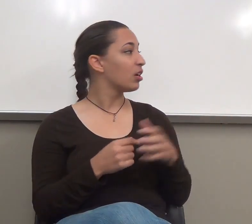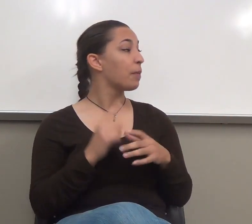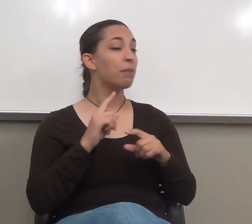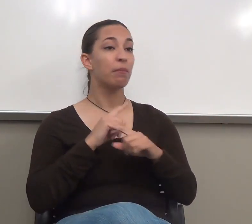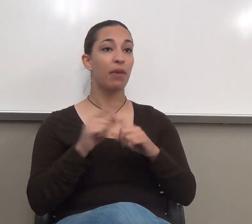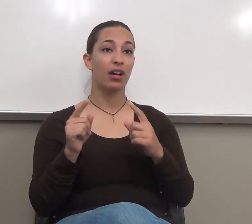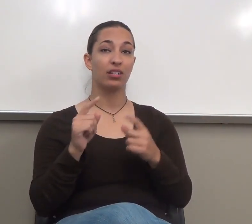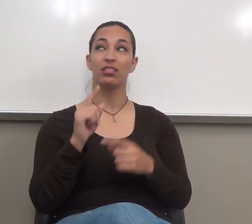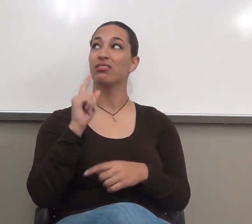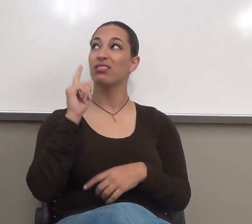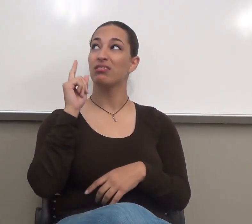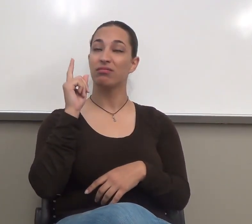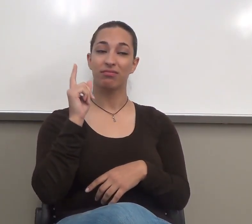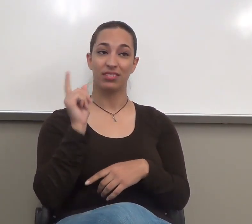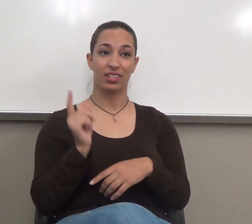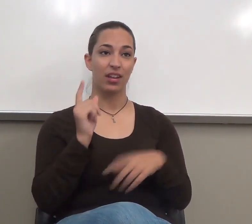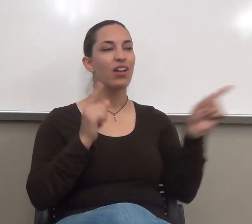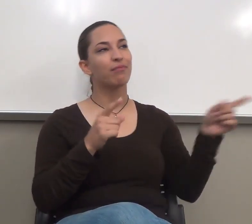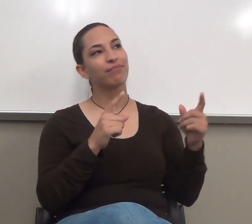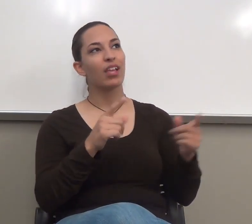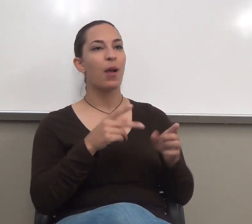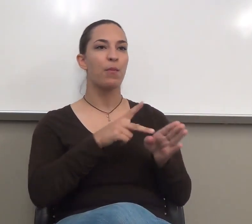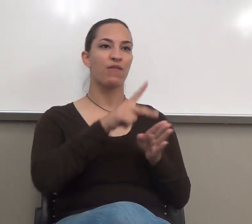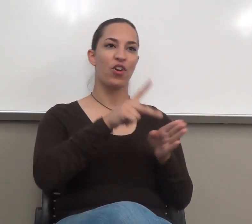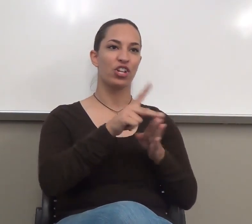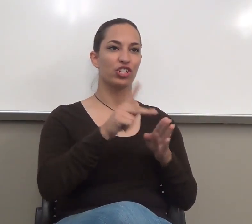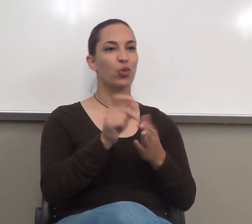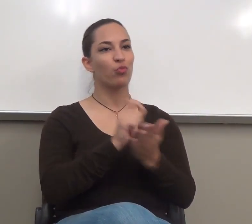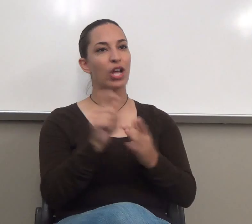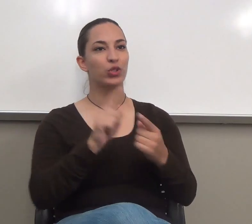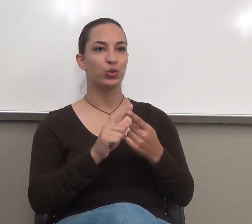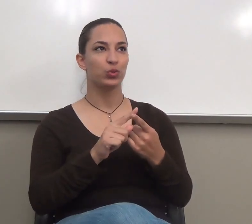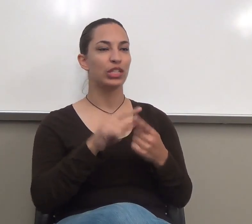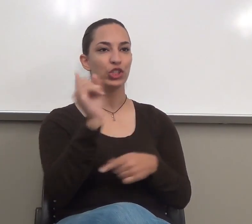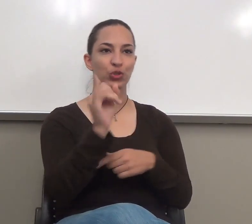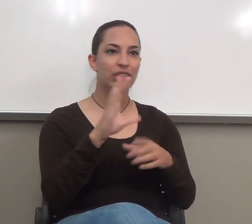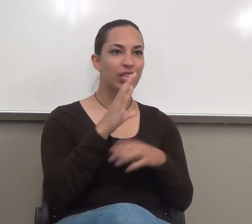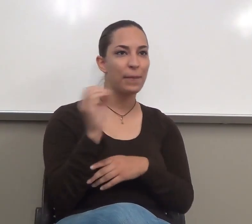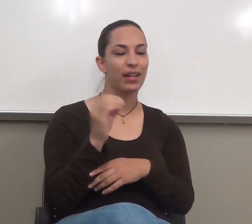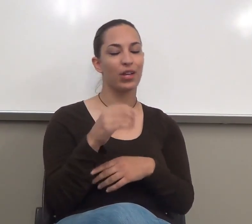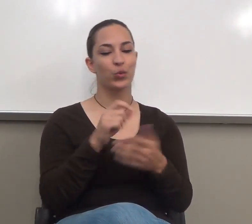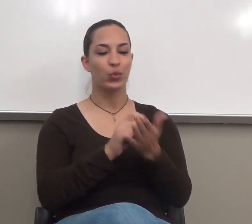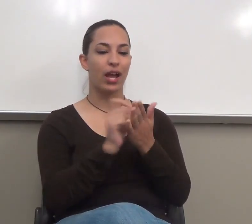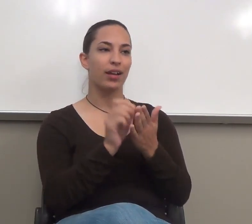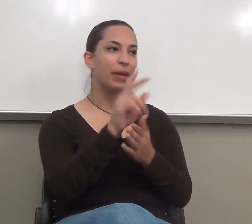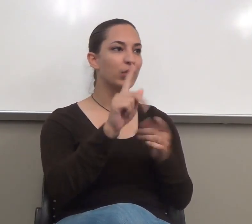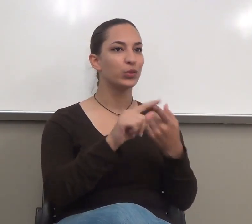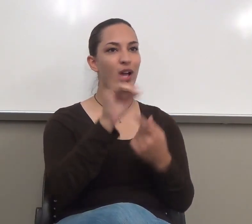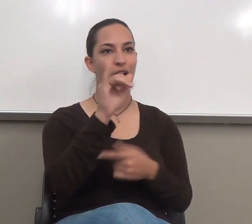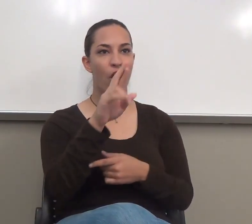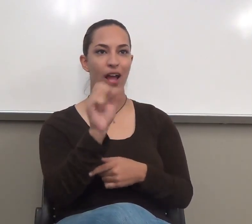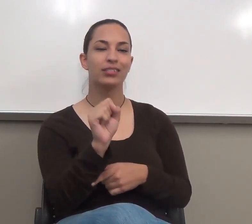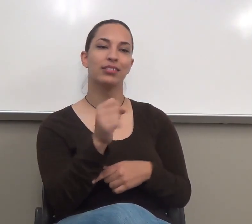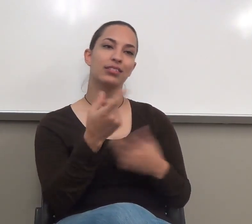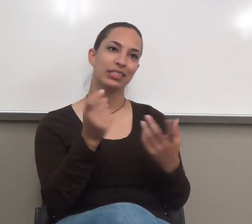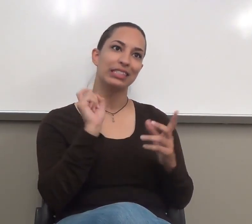body paragraphs, it always has a conclusion. This stuff doesn't necessarily. This stuff probably should have a